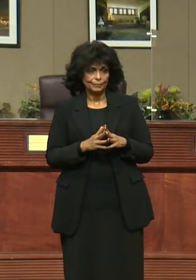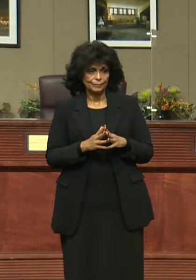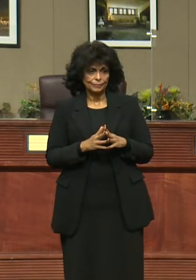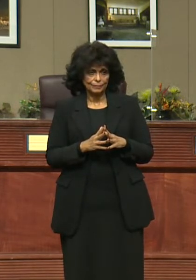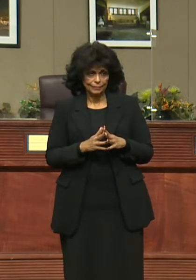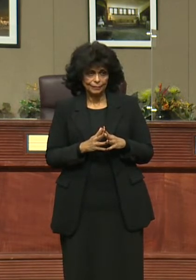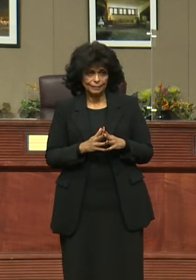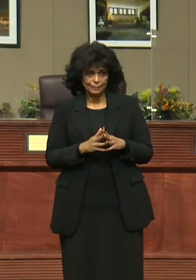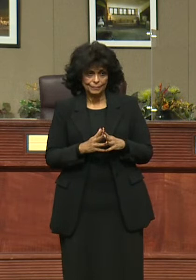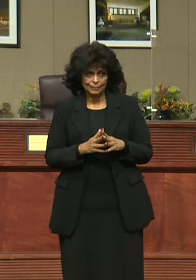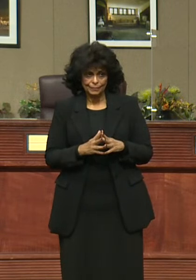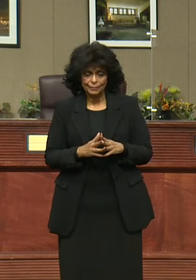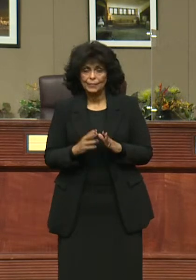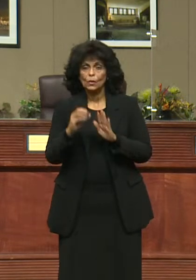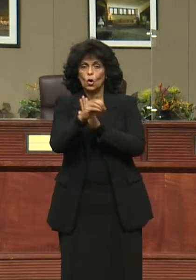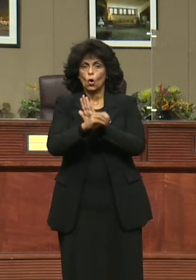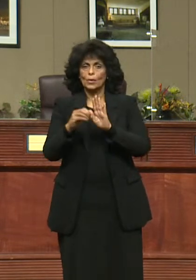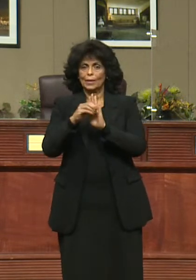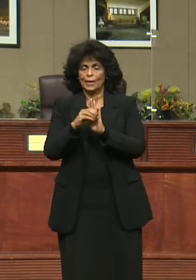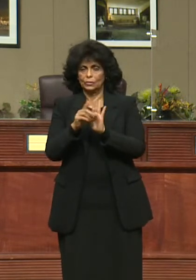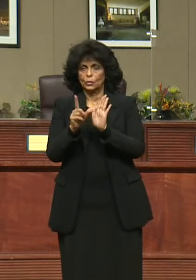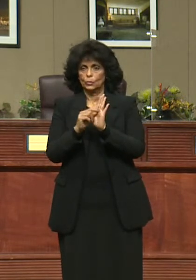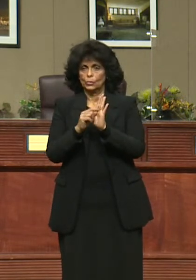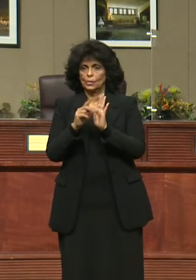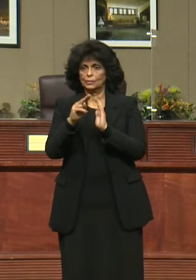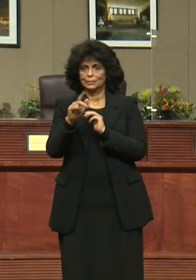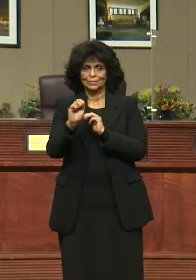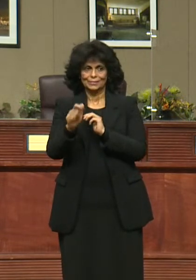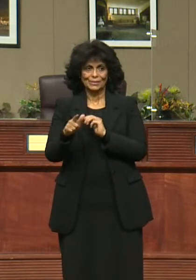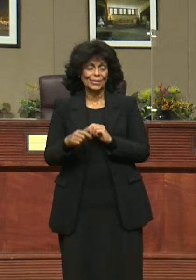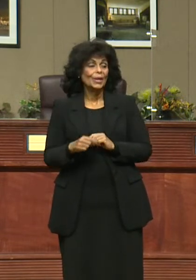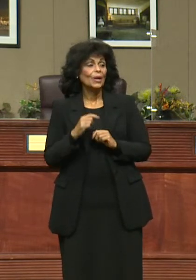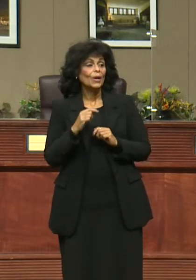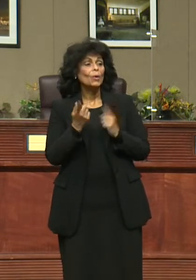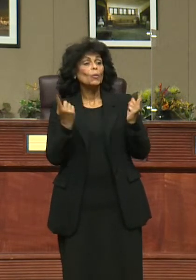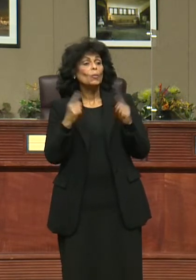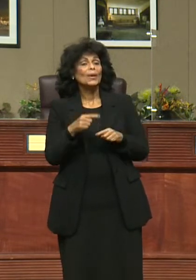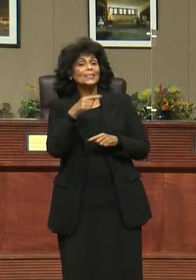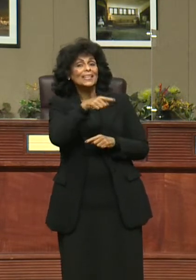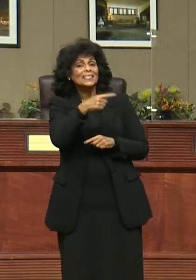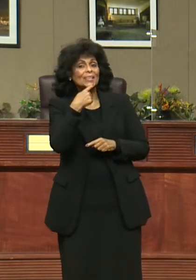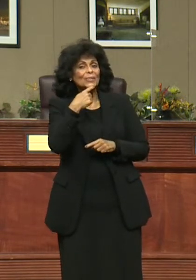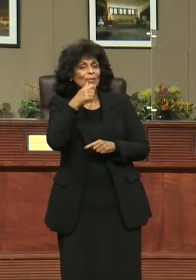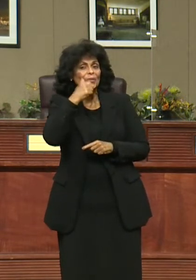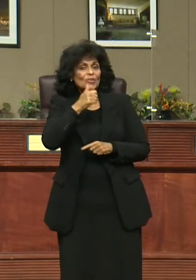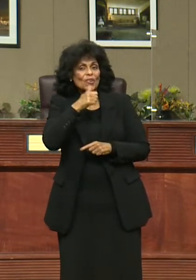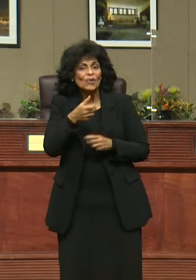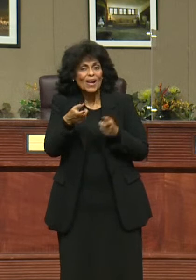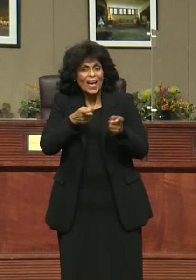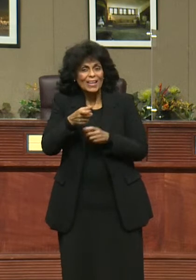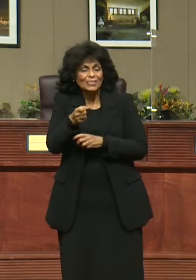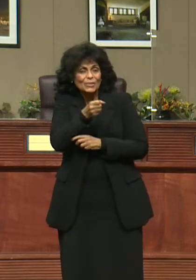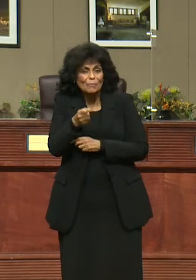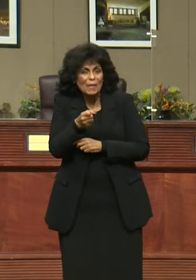Steve Hudak from the Orlando Sentinel, and you were really blushing when they said it was your birthday. So happy